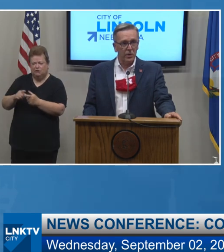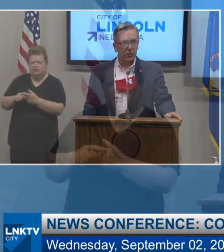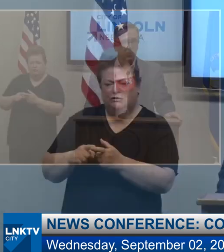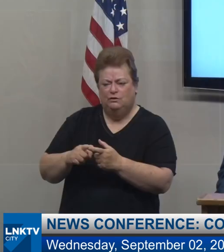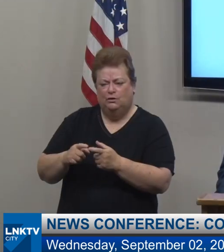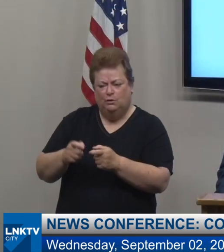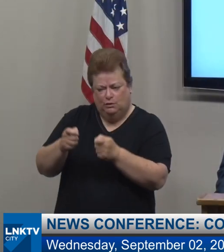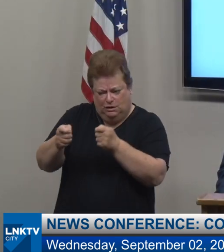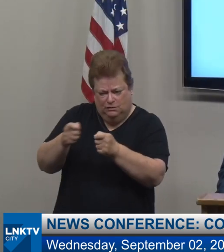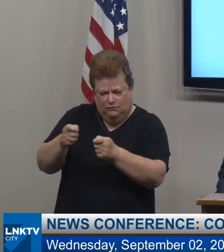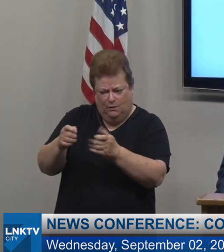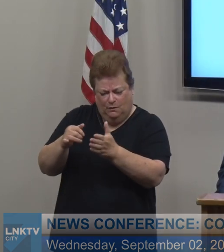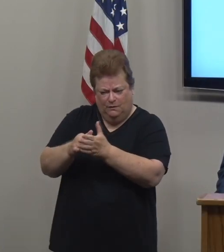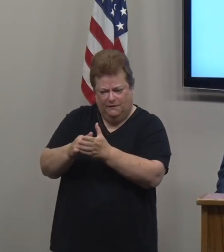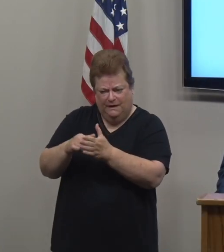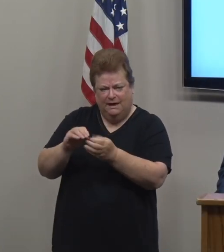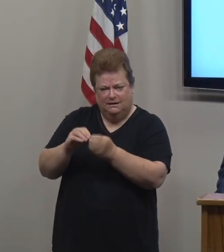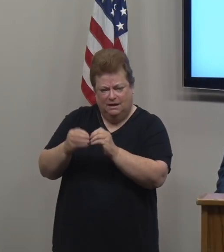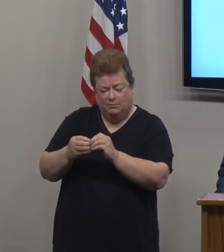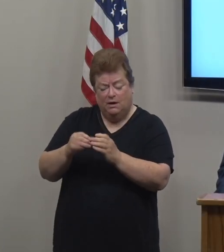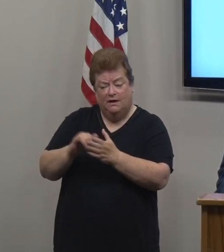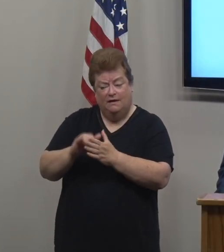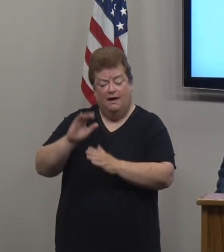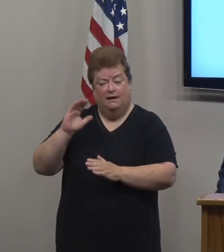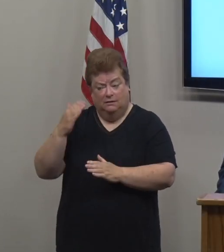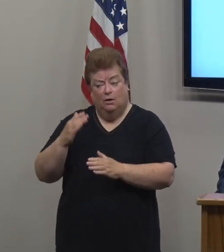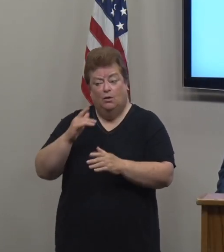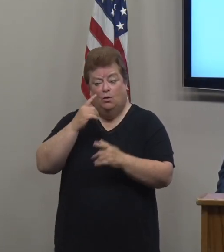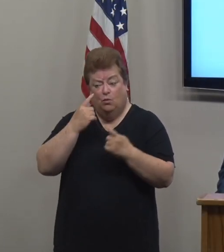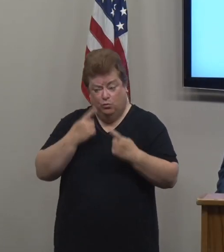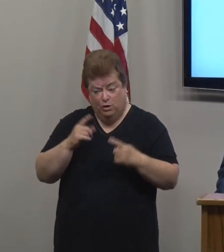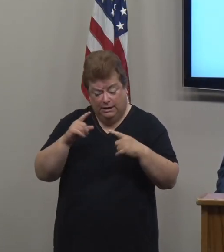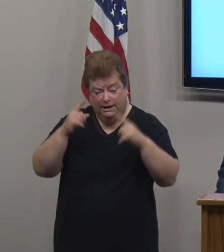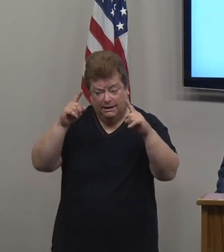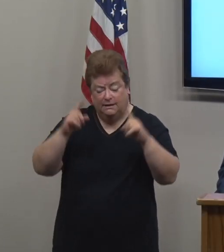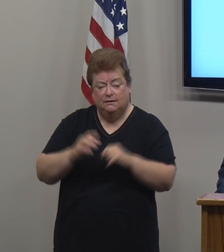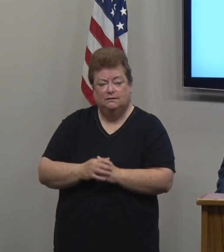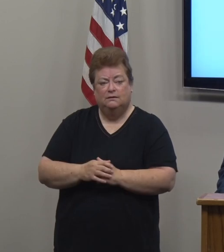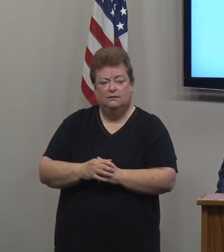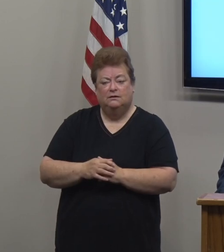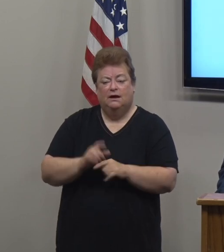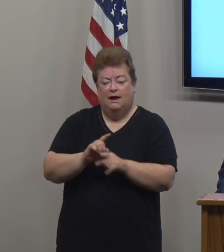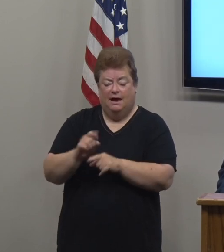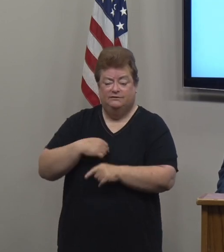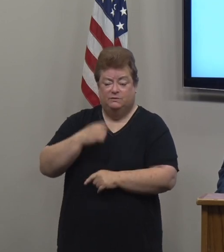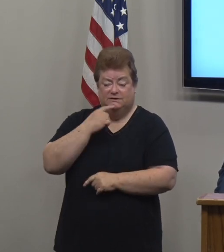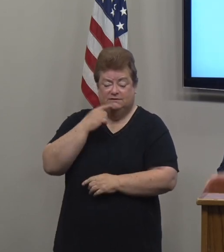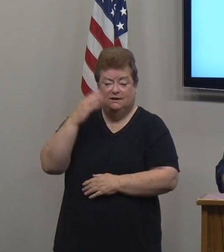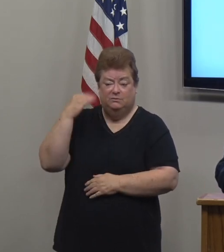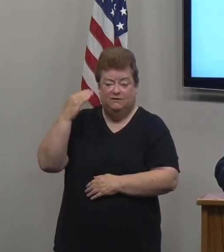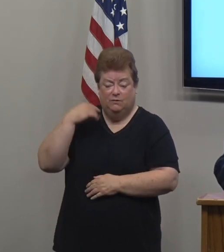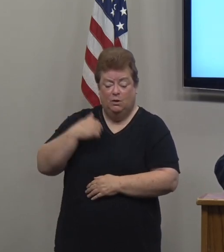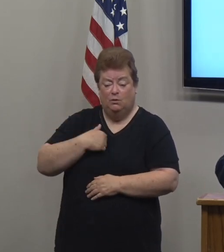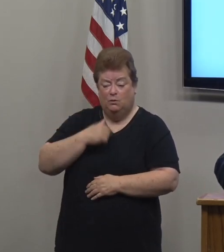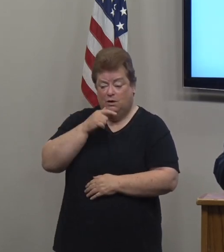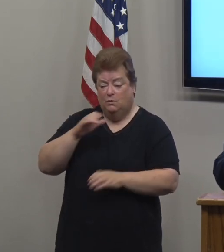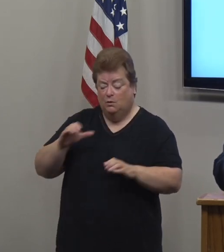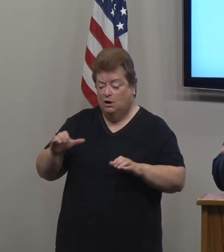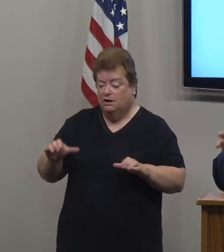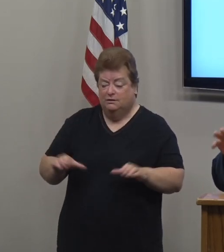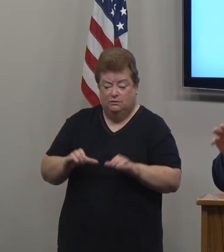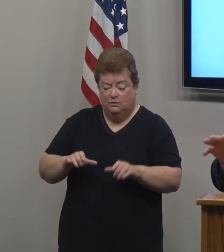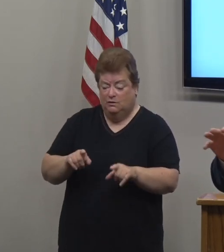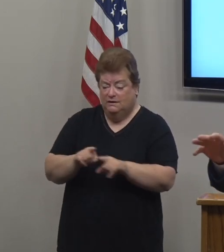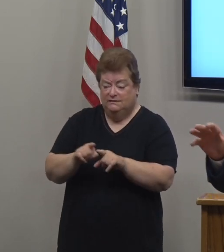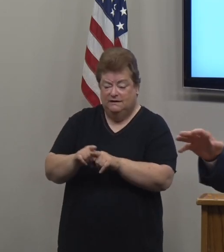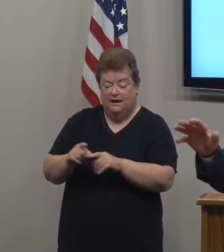that risk, and that is working. As we said earlier, we also would do the same